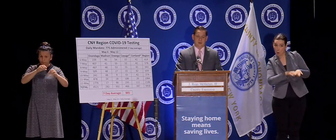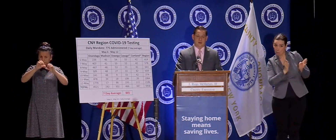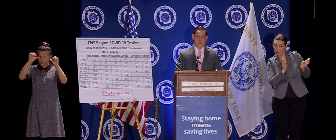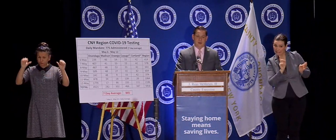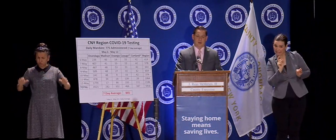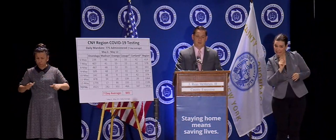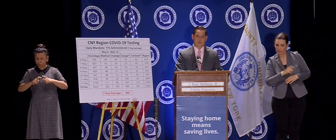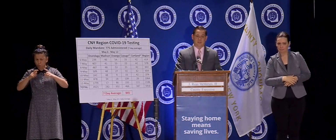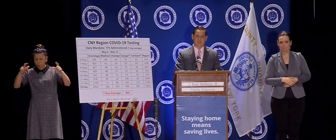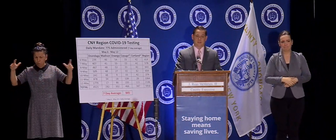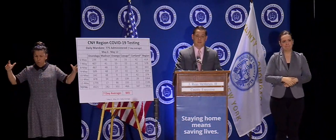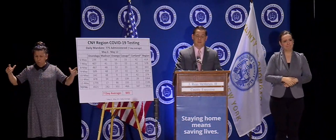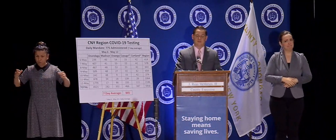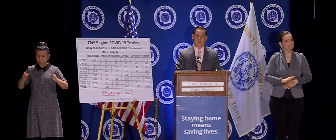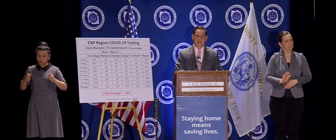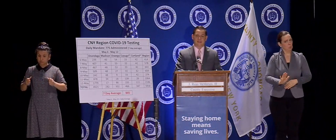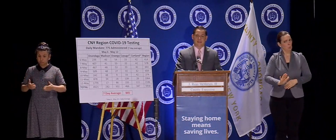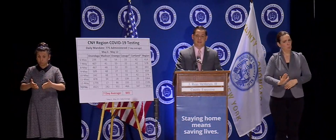the